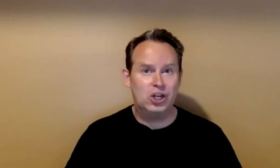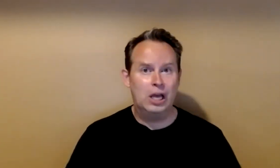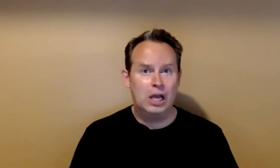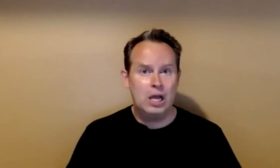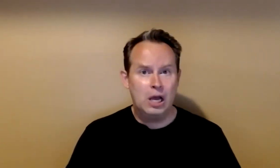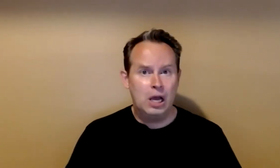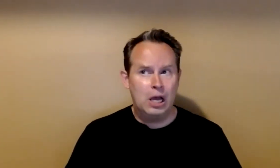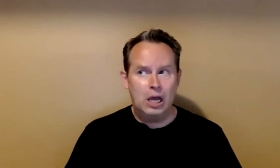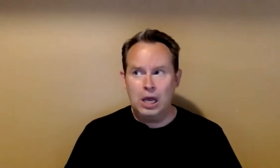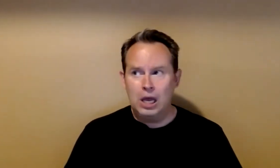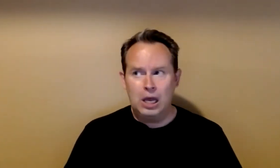her information.